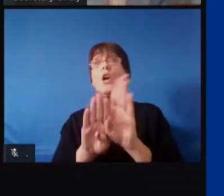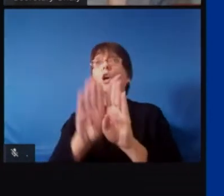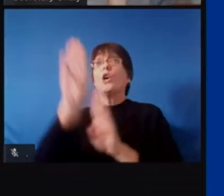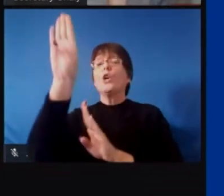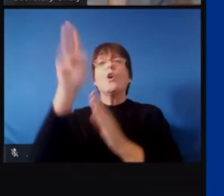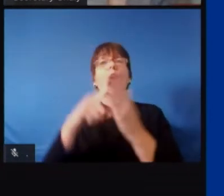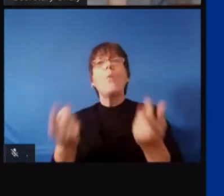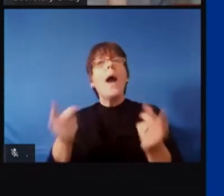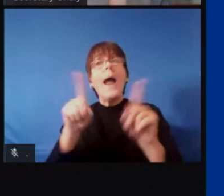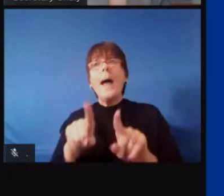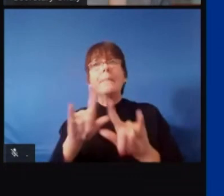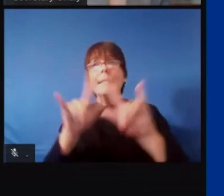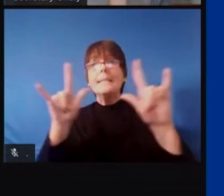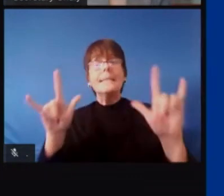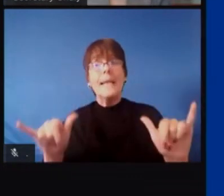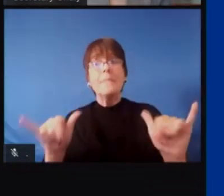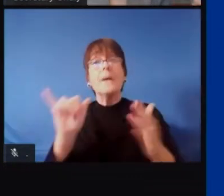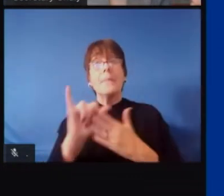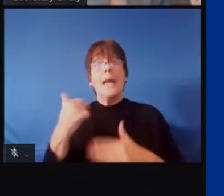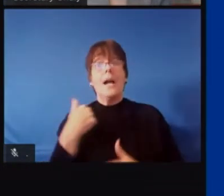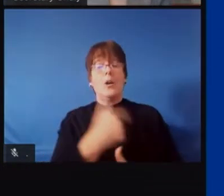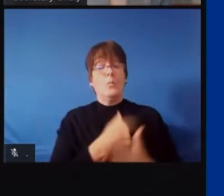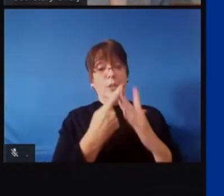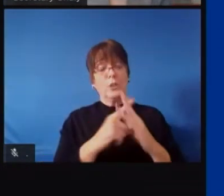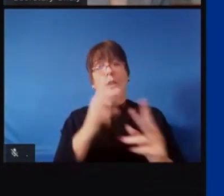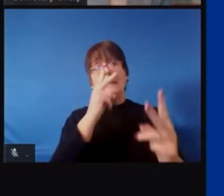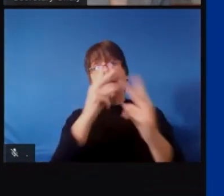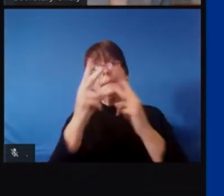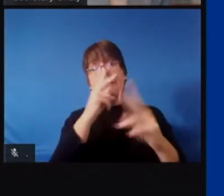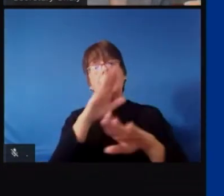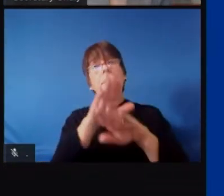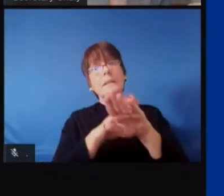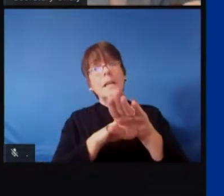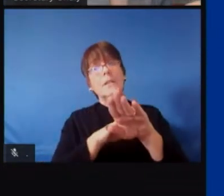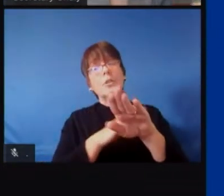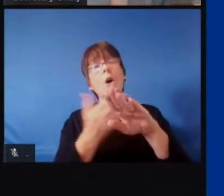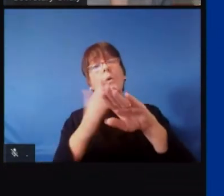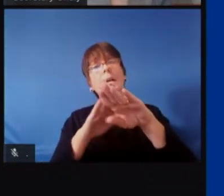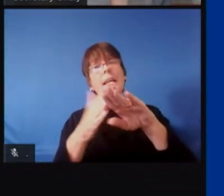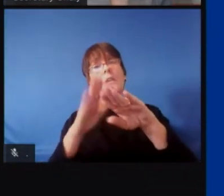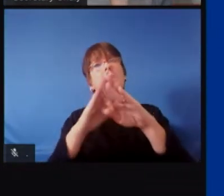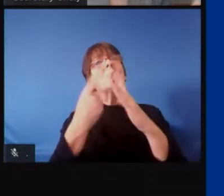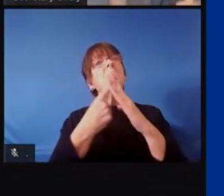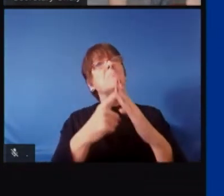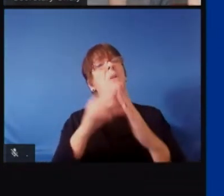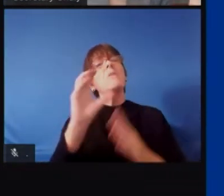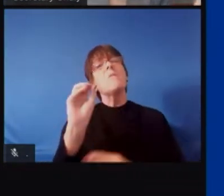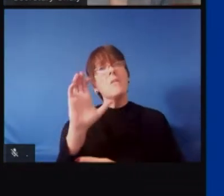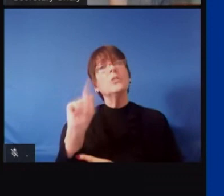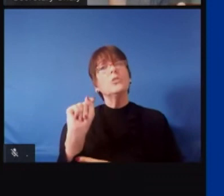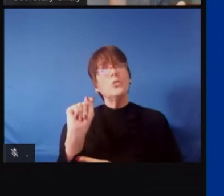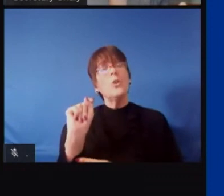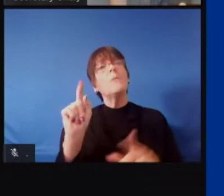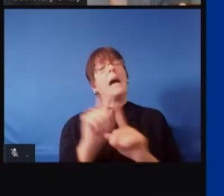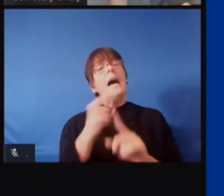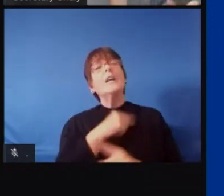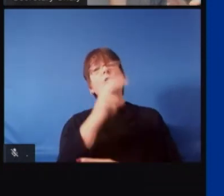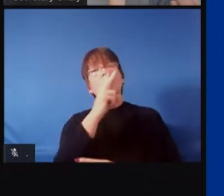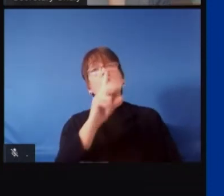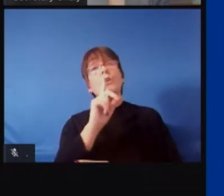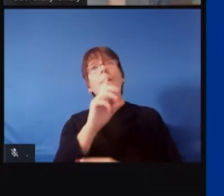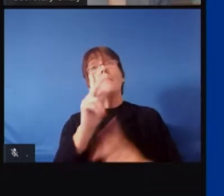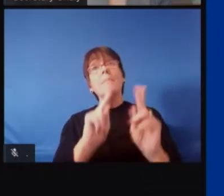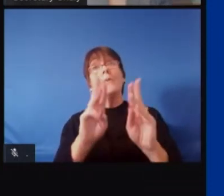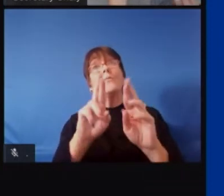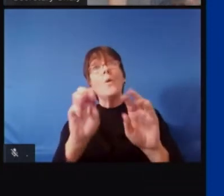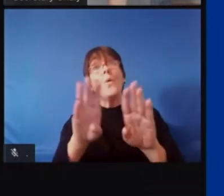around the same time was that we started seeing some slow increases, probably the beginning of October. So as we've seen reopening,